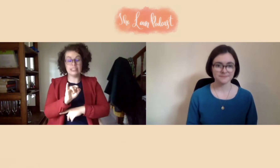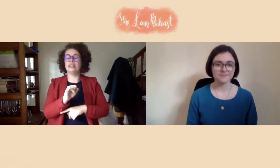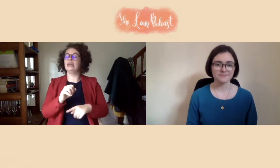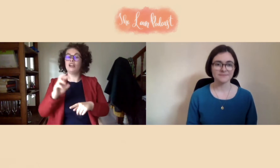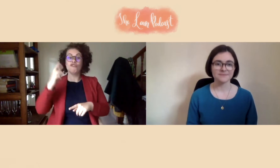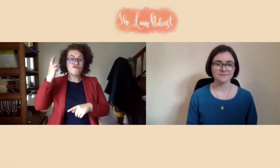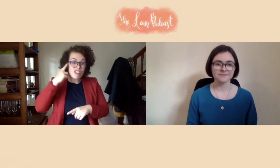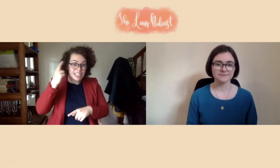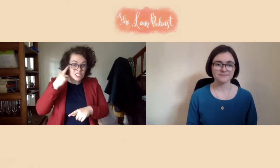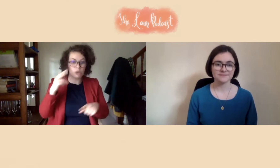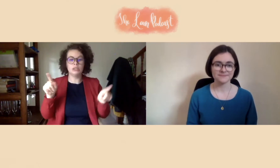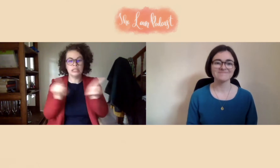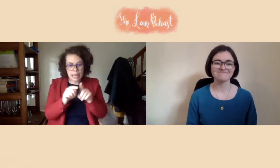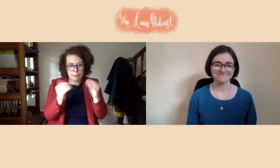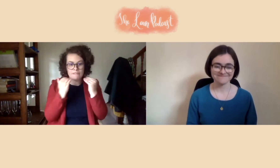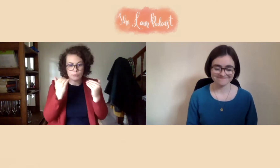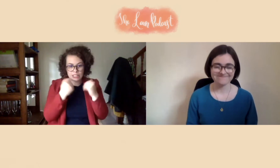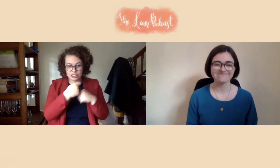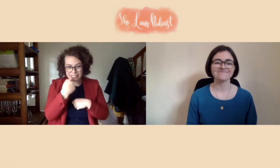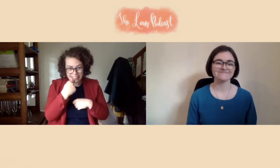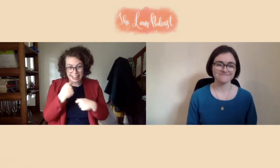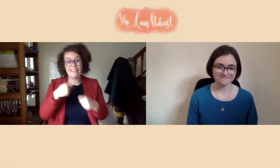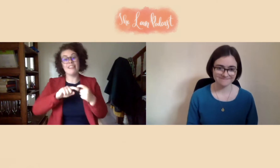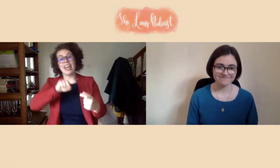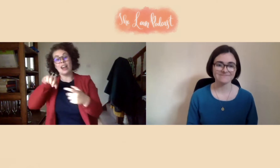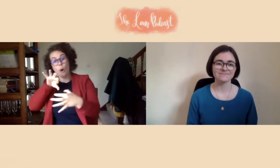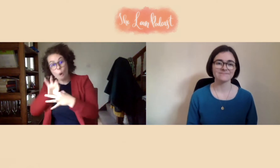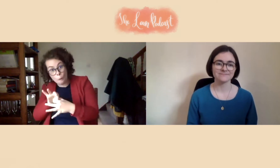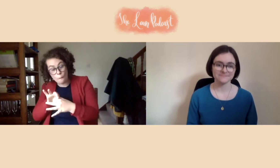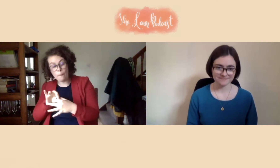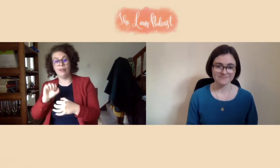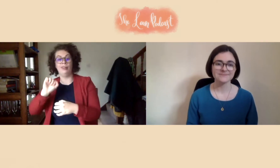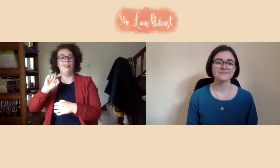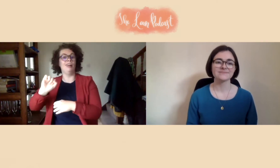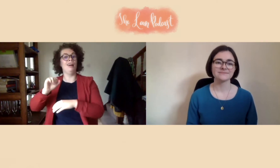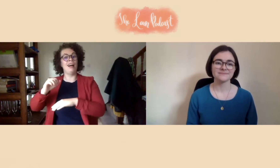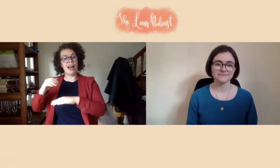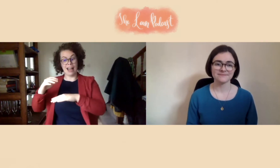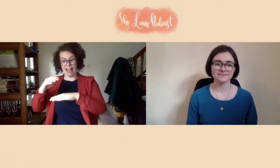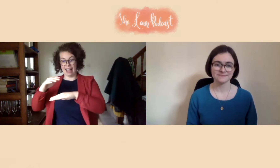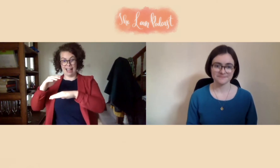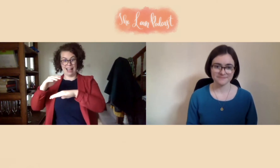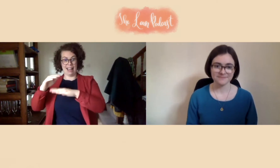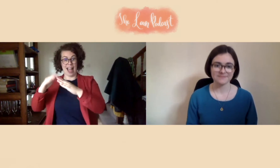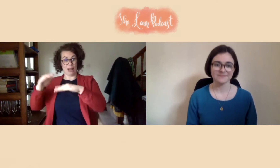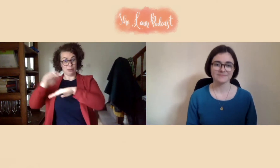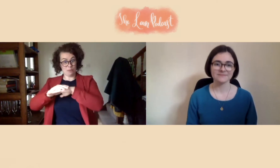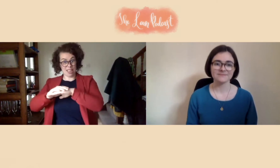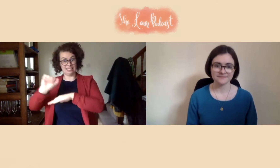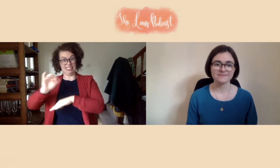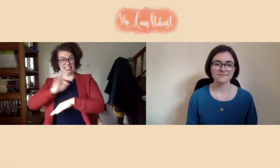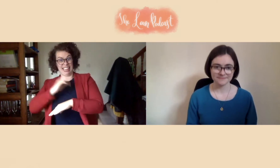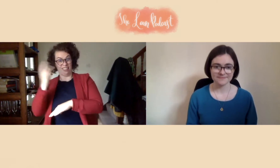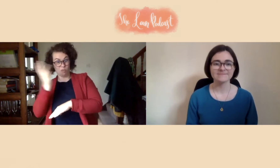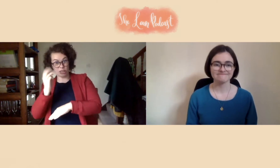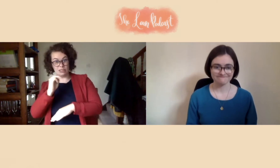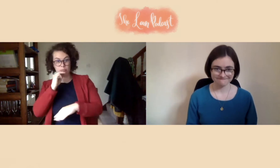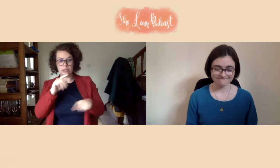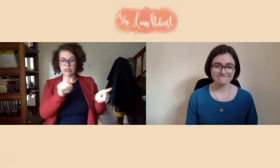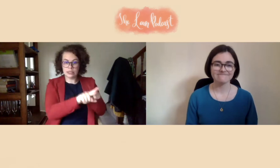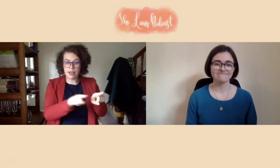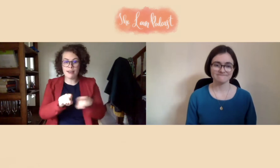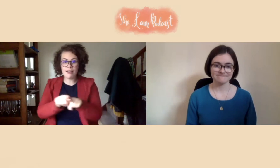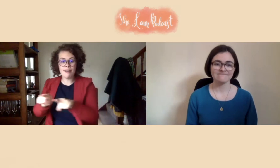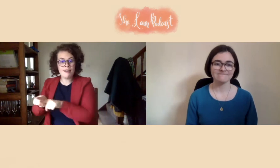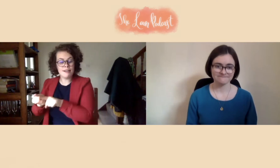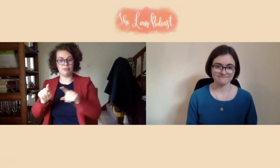handily ask them to turn it off, and then you come home and you're rewatching it because your housemate has it. Like, it's been very difficult to switch off from